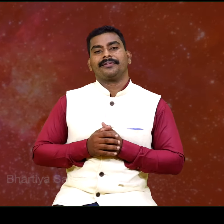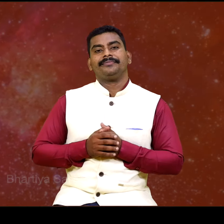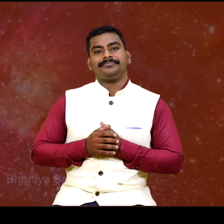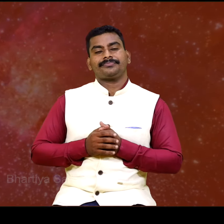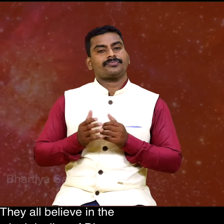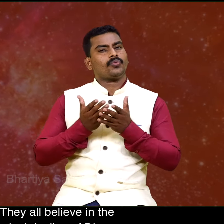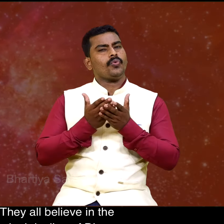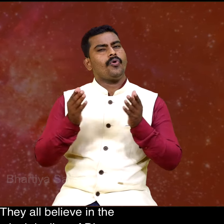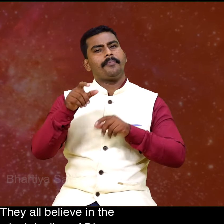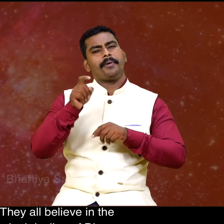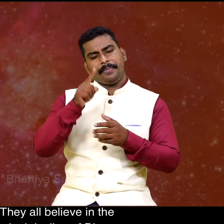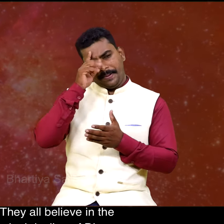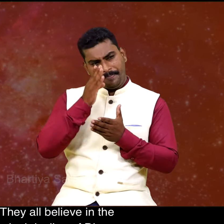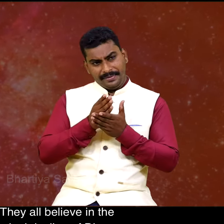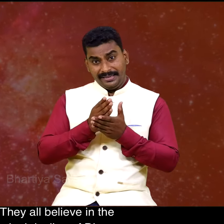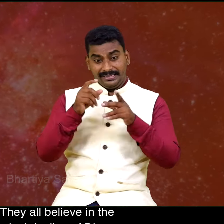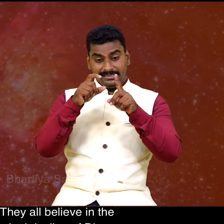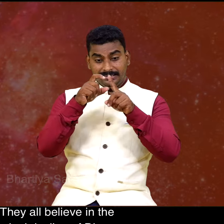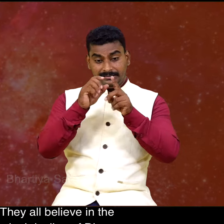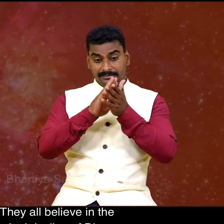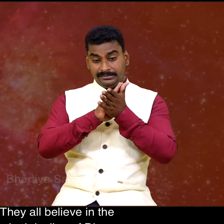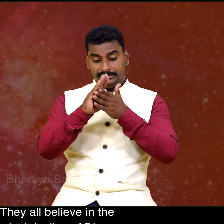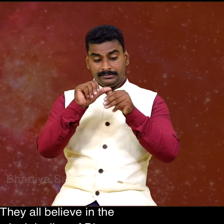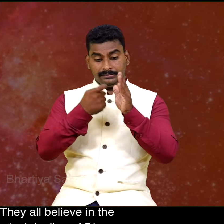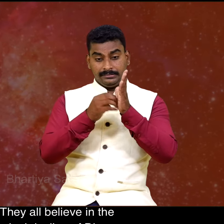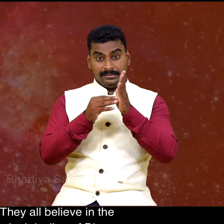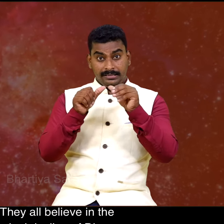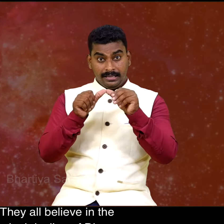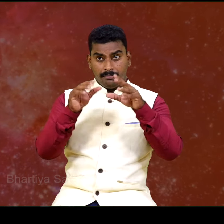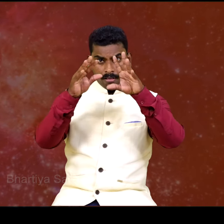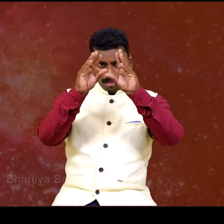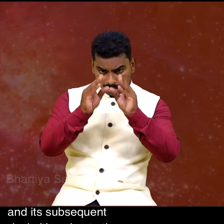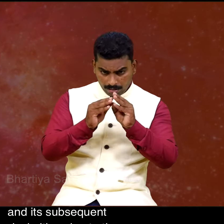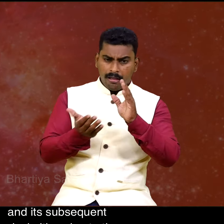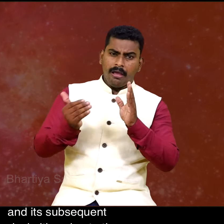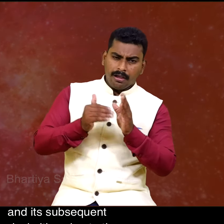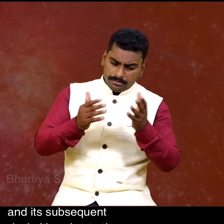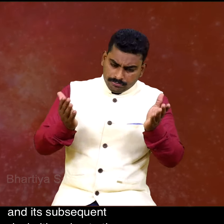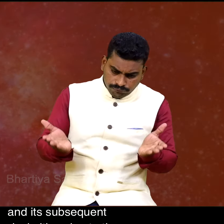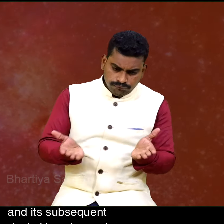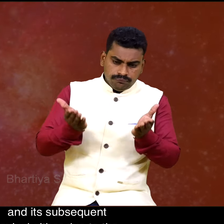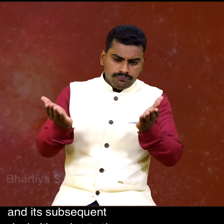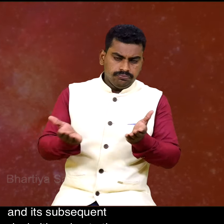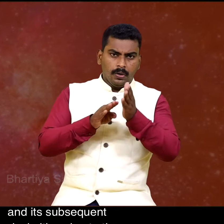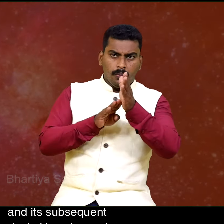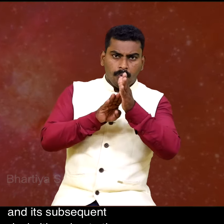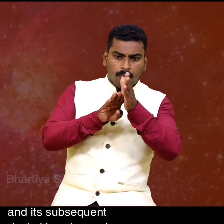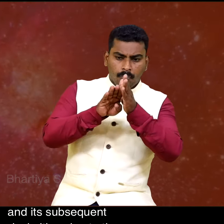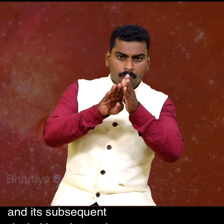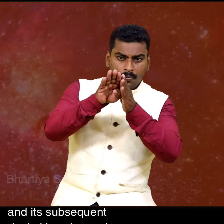They all believe in the gradual decline of dharma and its subsequent revival, either